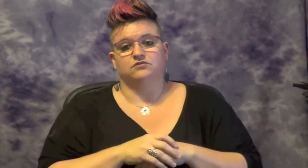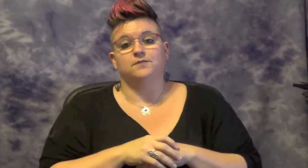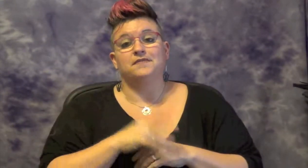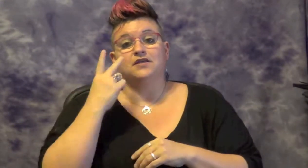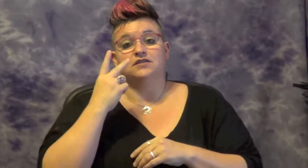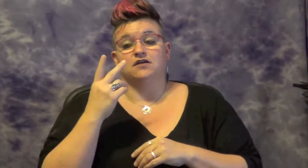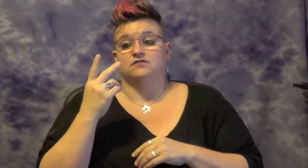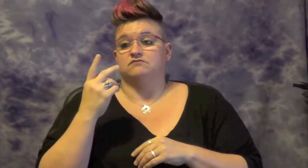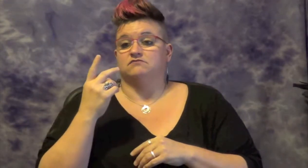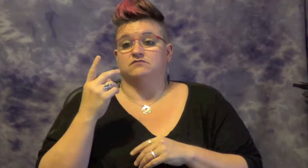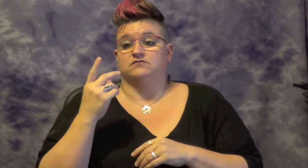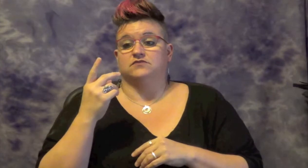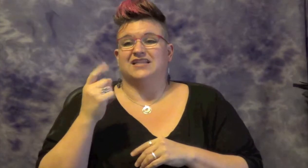cause quite a bit of oppression.